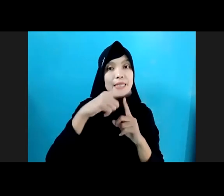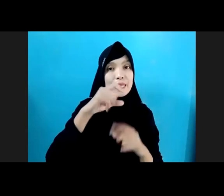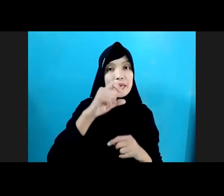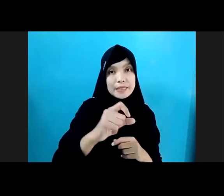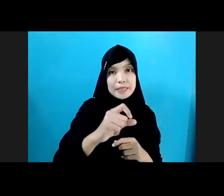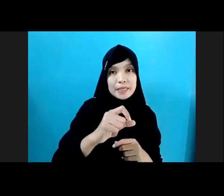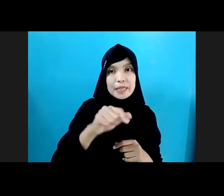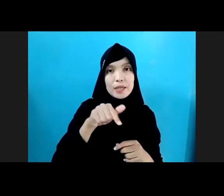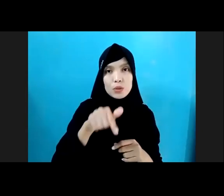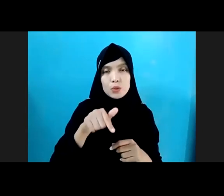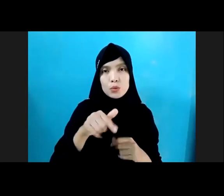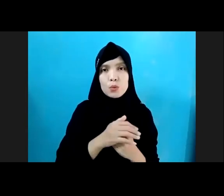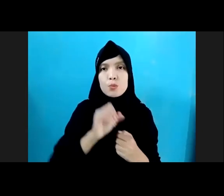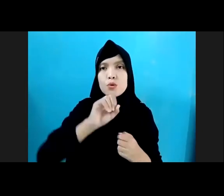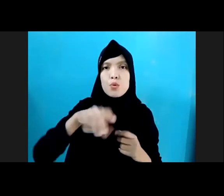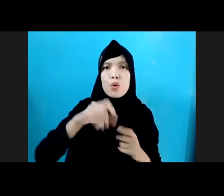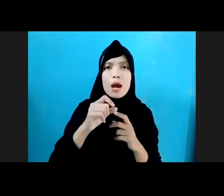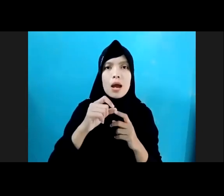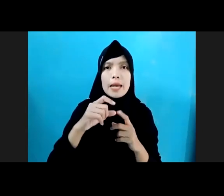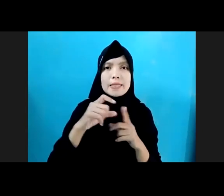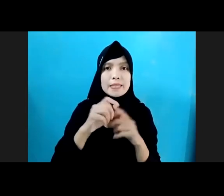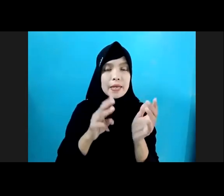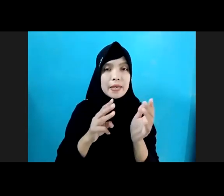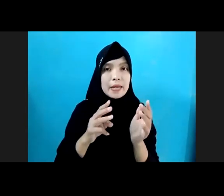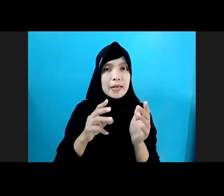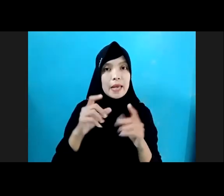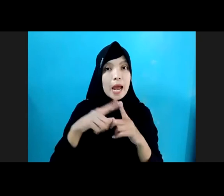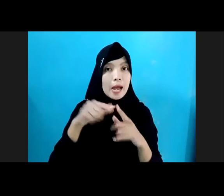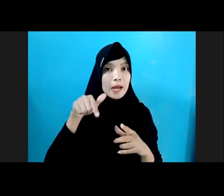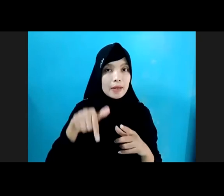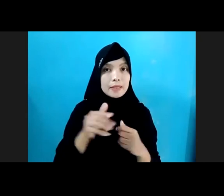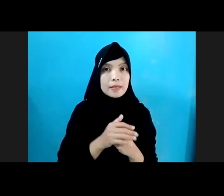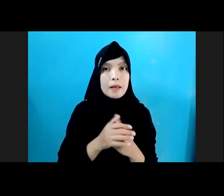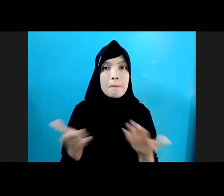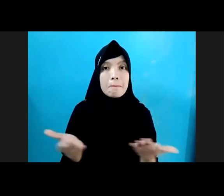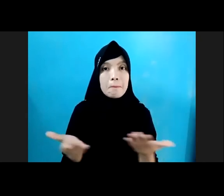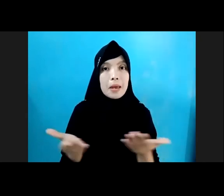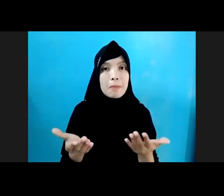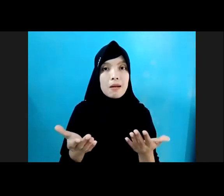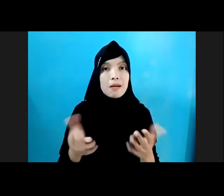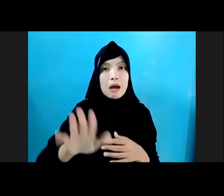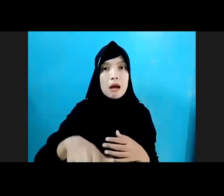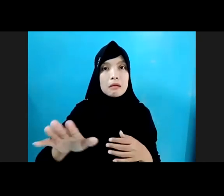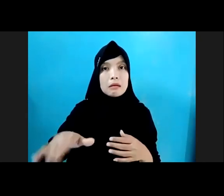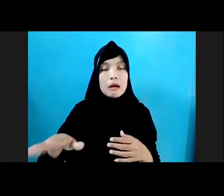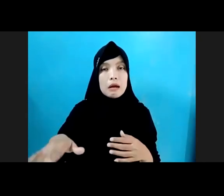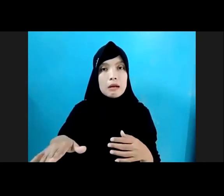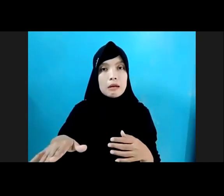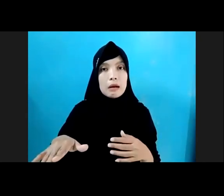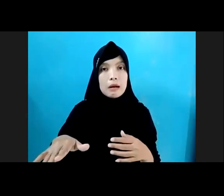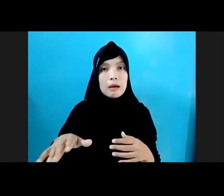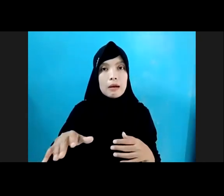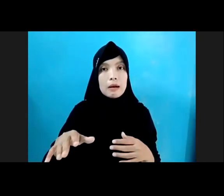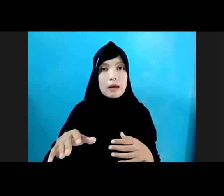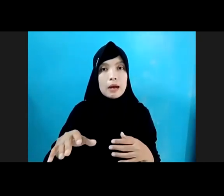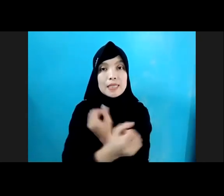Your Self Safe Online If You're In Danger Or If You See Anything That Concerns You What